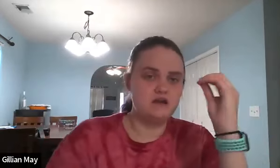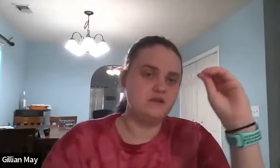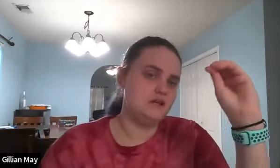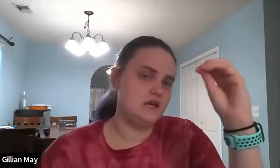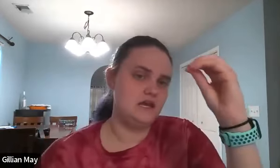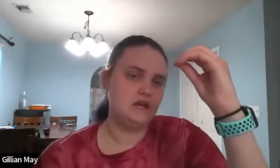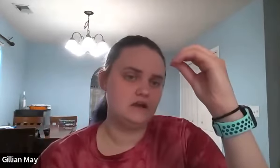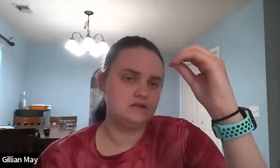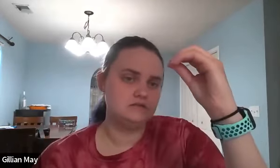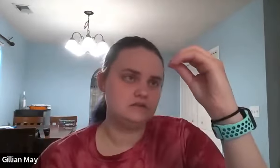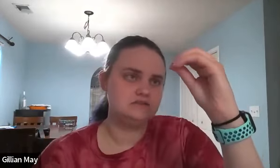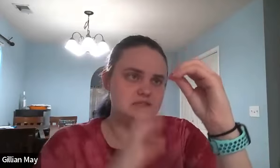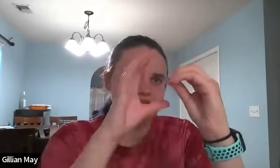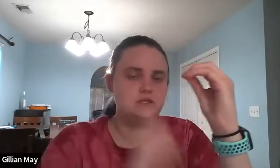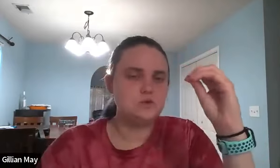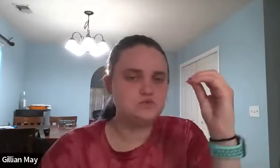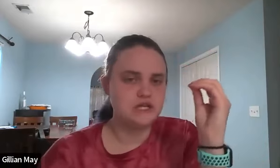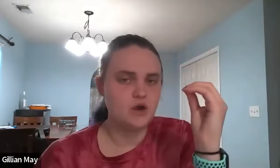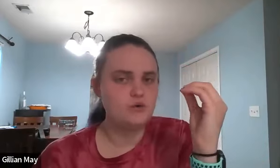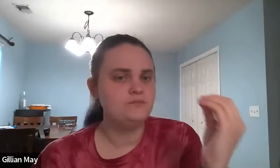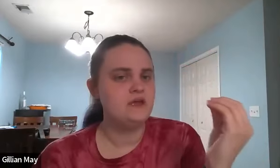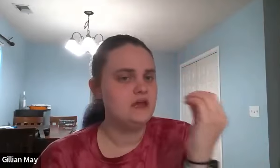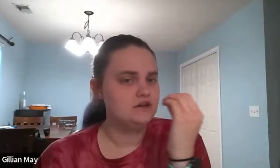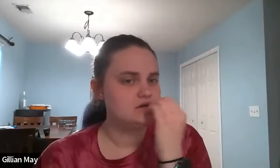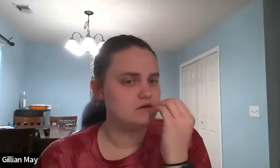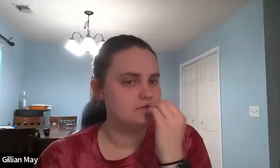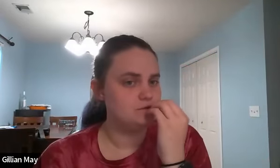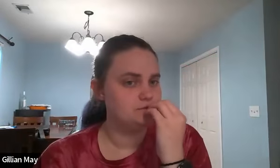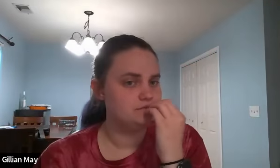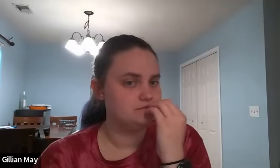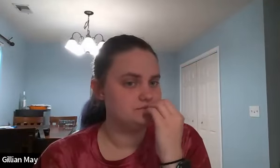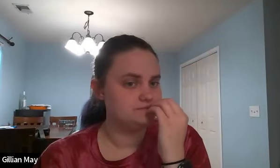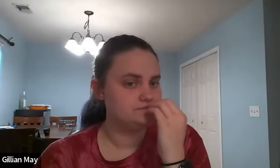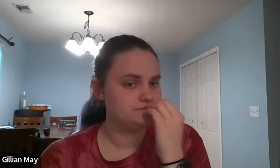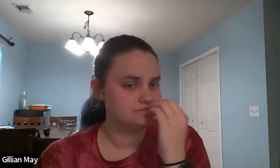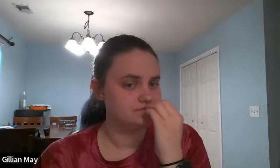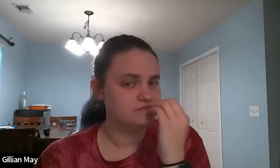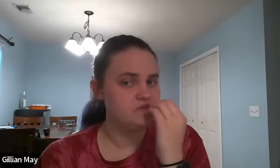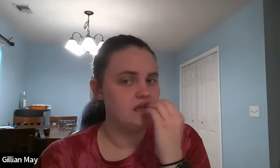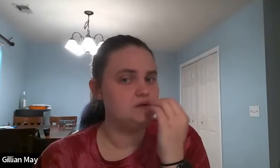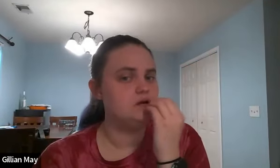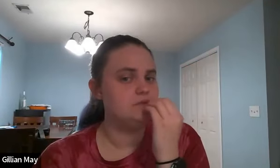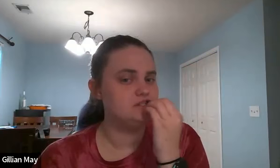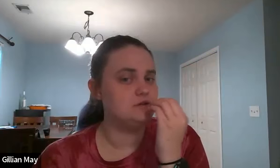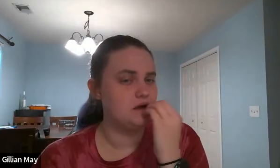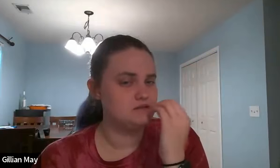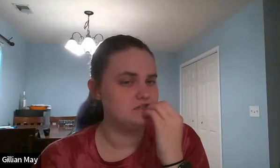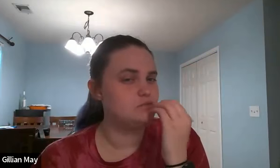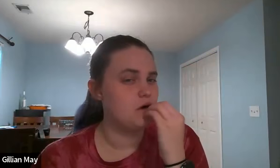like a semi-closed like O, and you're going to go food. And you want to make sure you bounce it twice